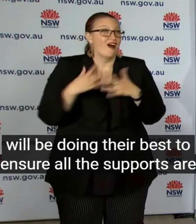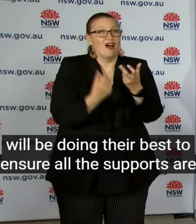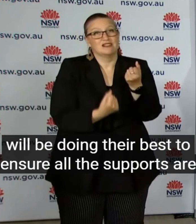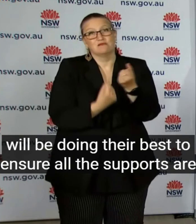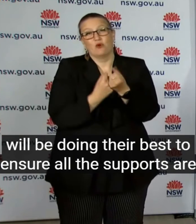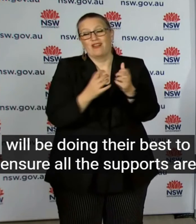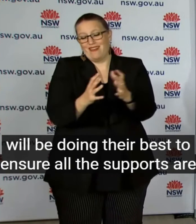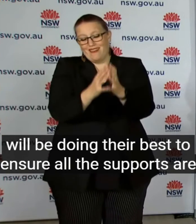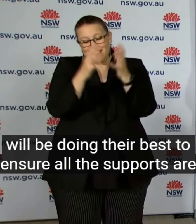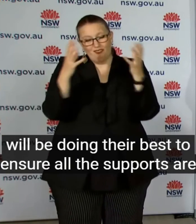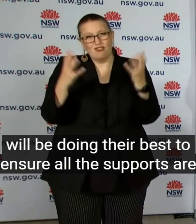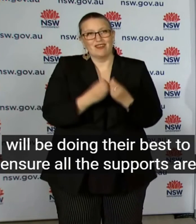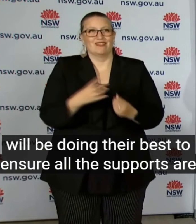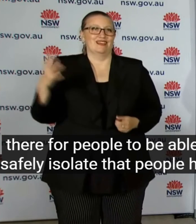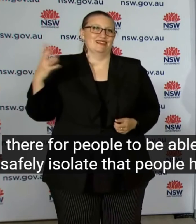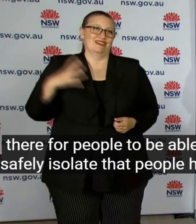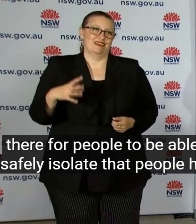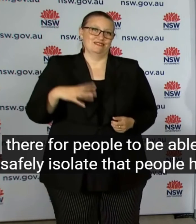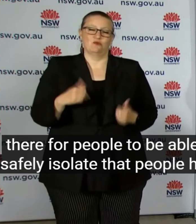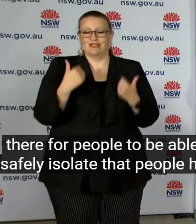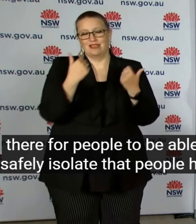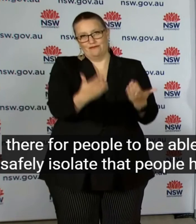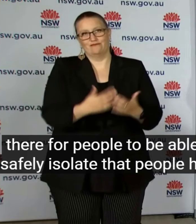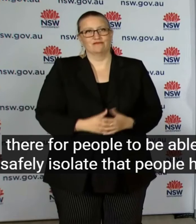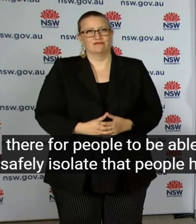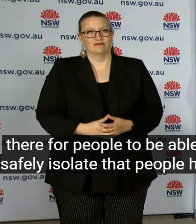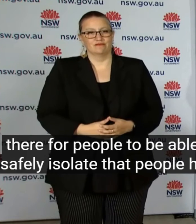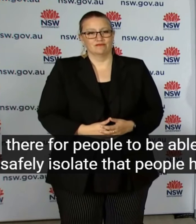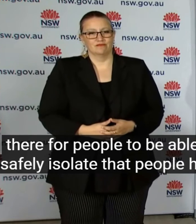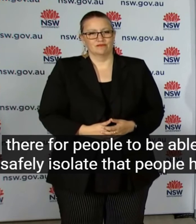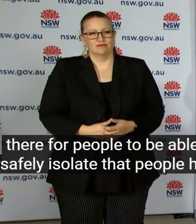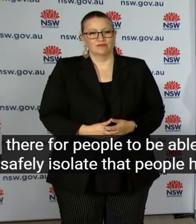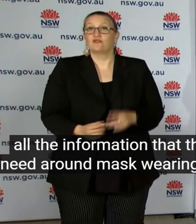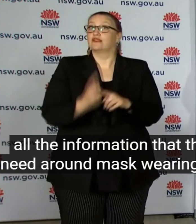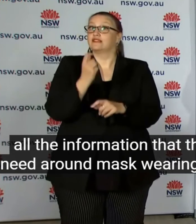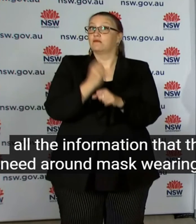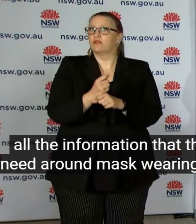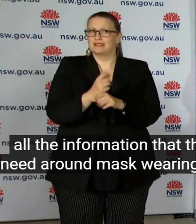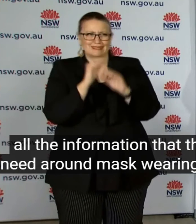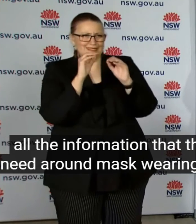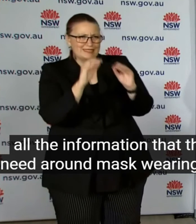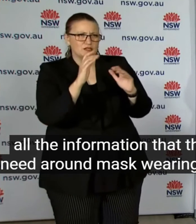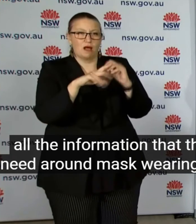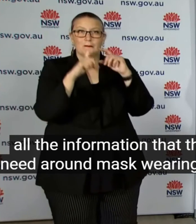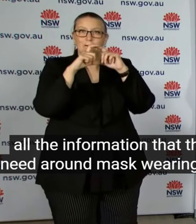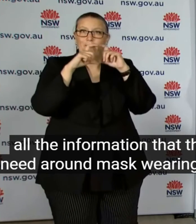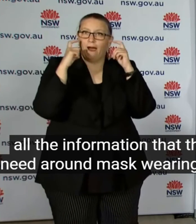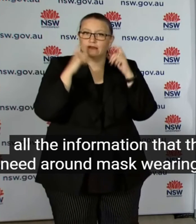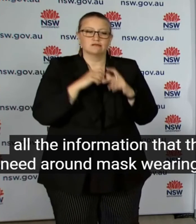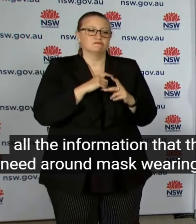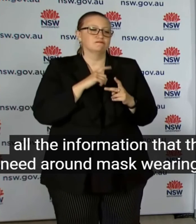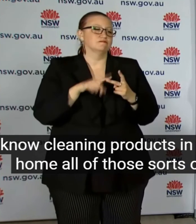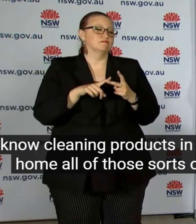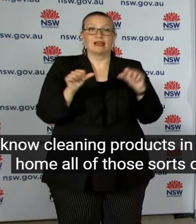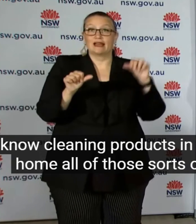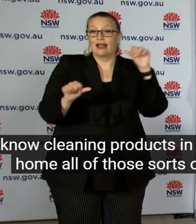all the information that they need around mask wearing, cleaning products in the home, all